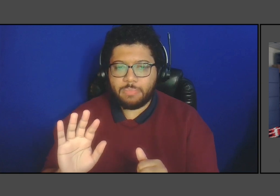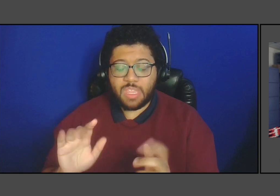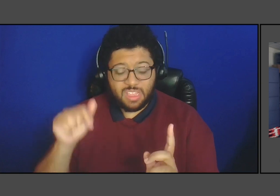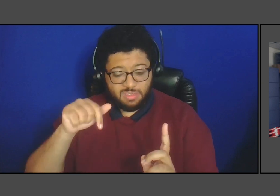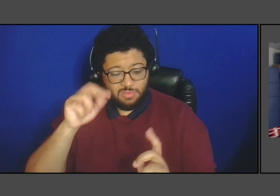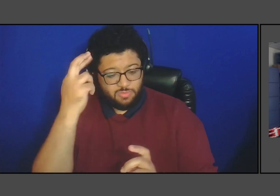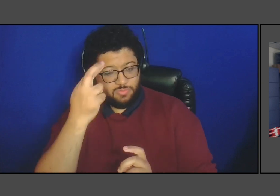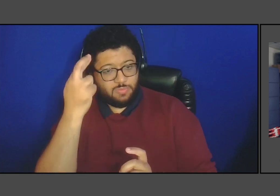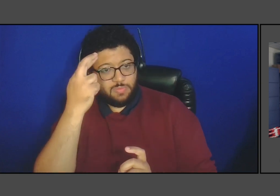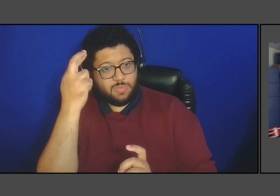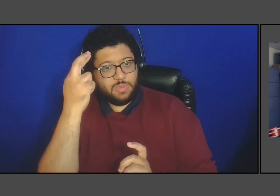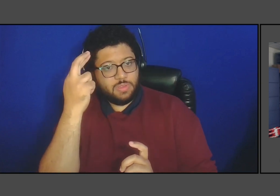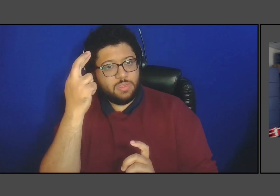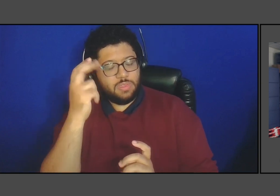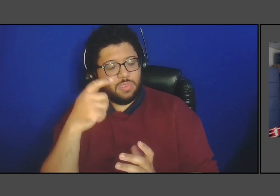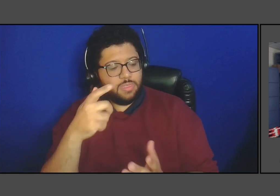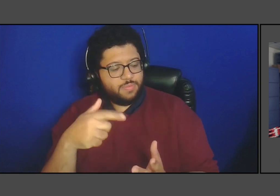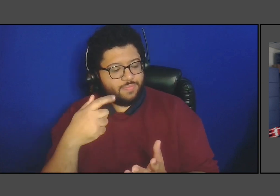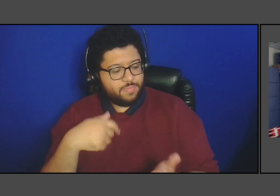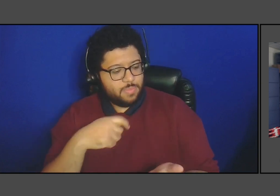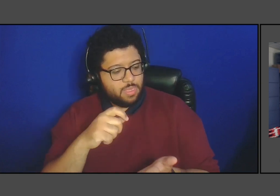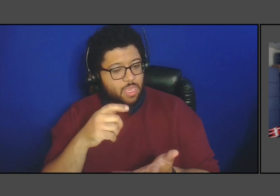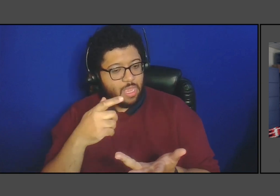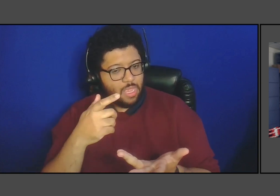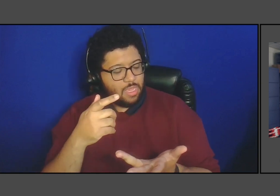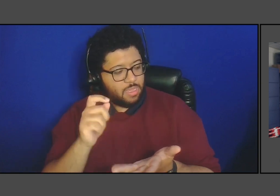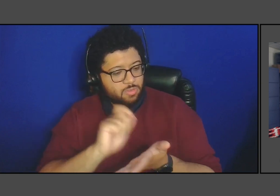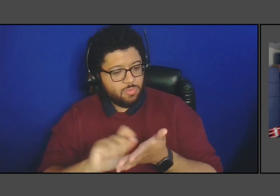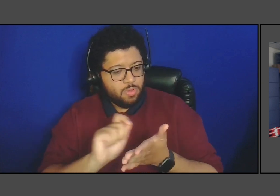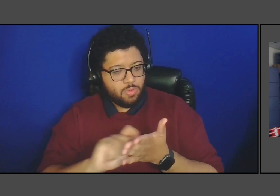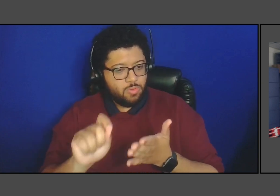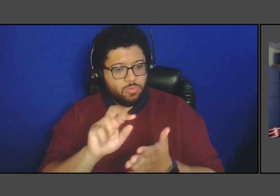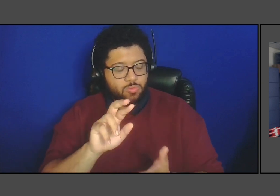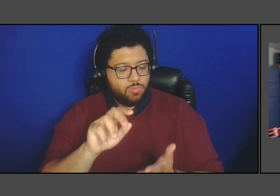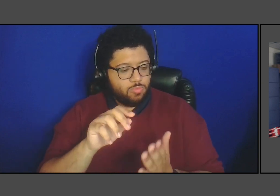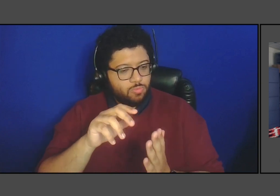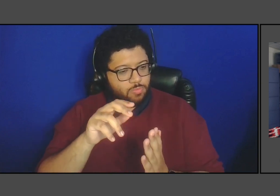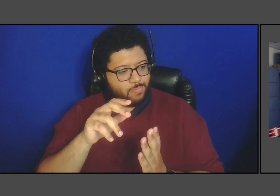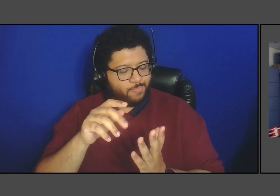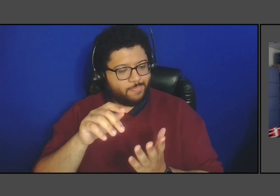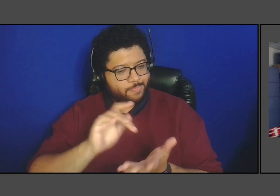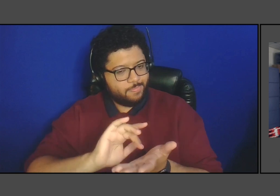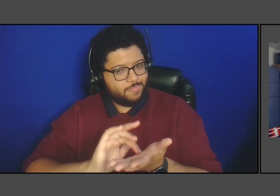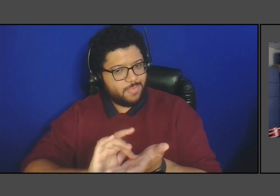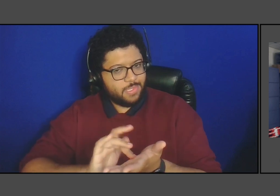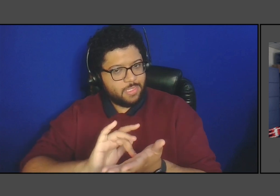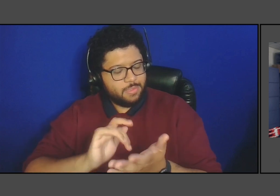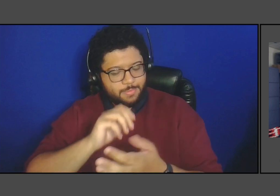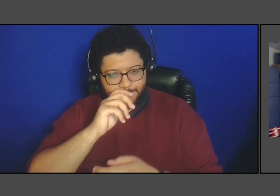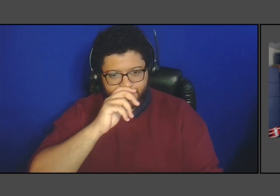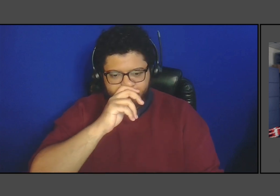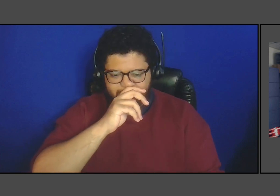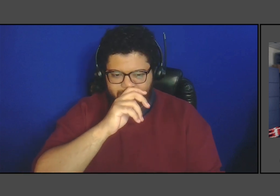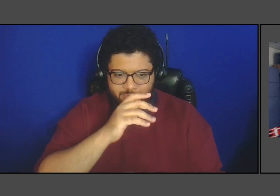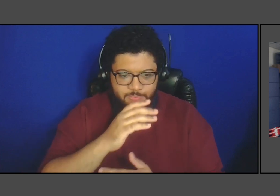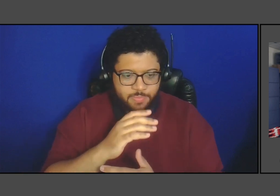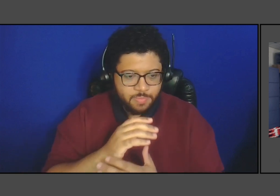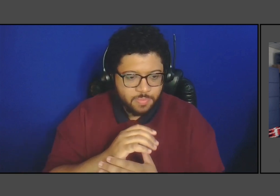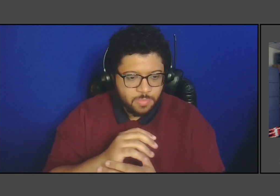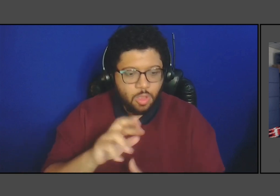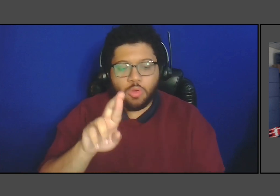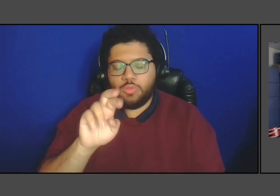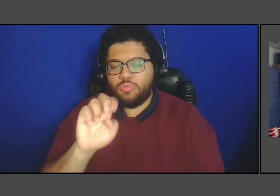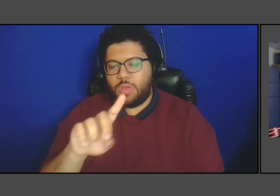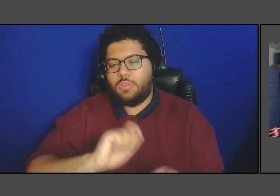wrote Red Medicine. Part of it was to show that our